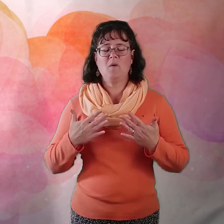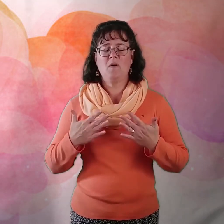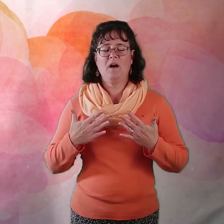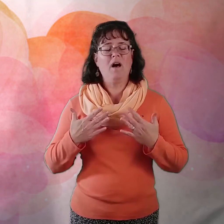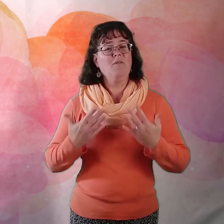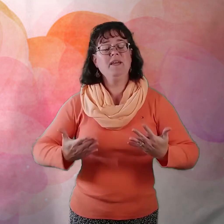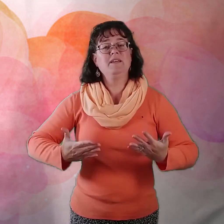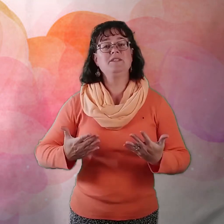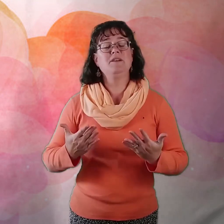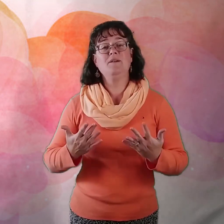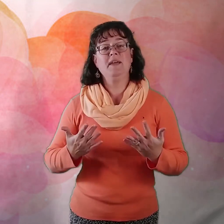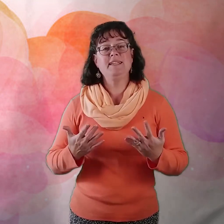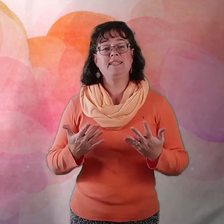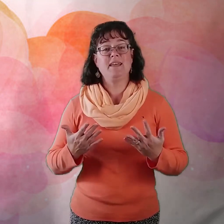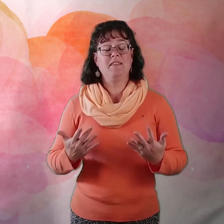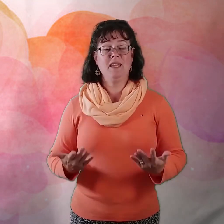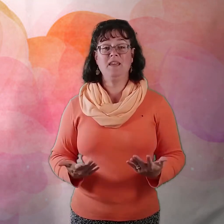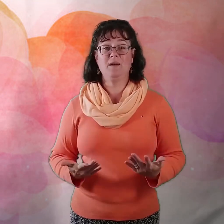So all we can do is say thank you.